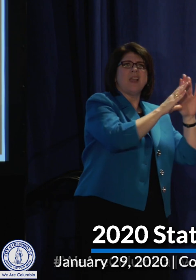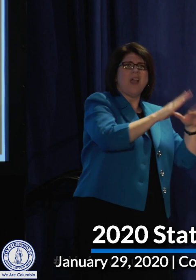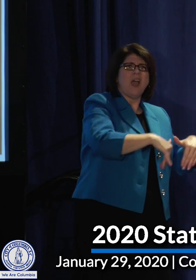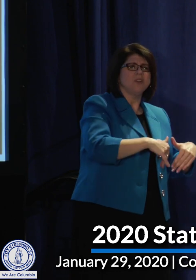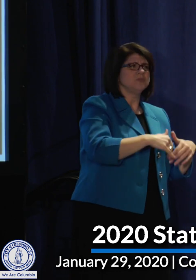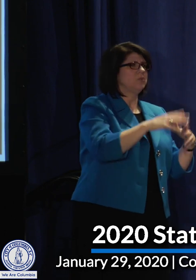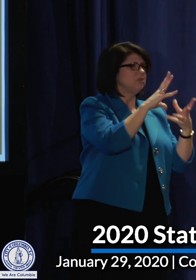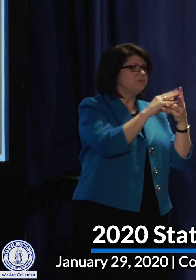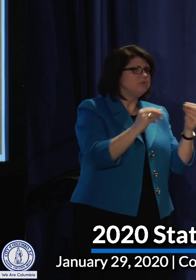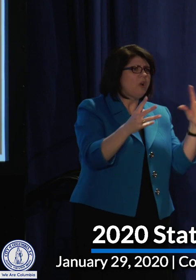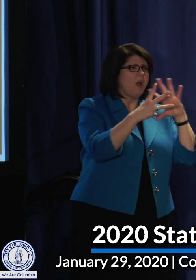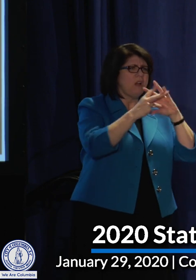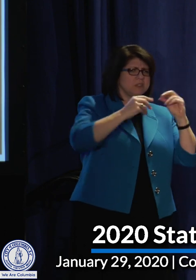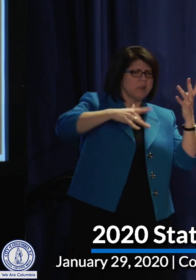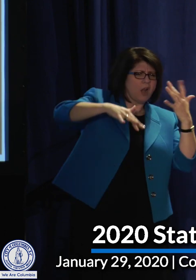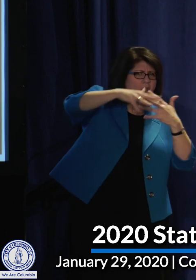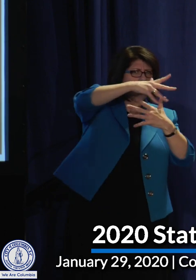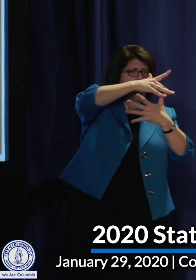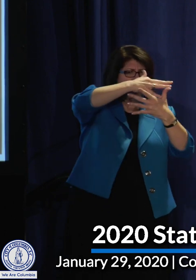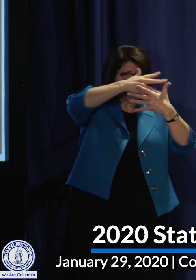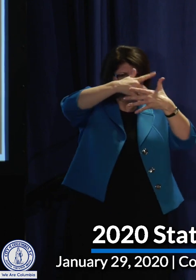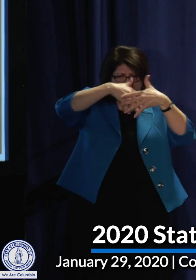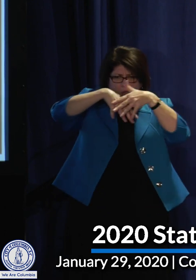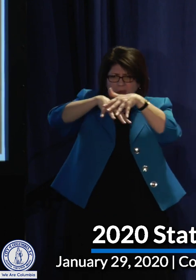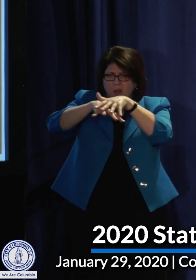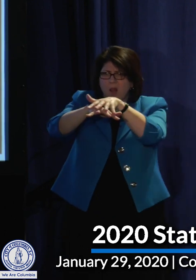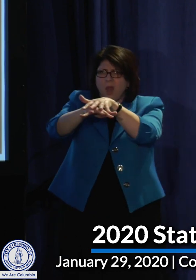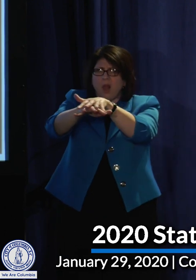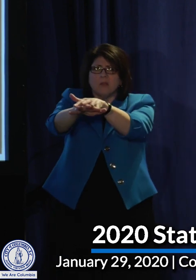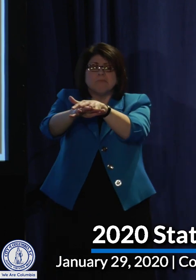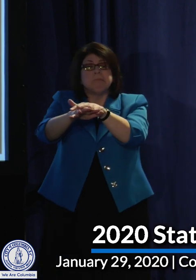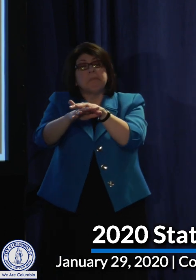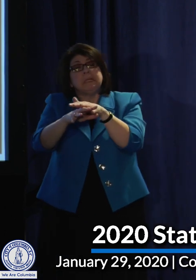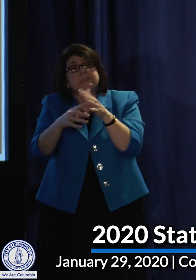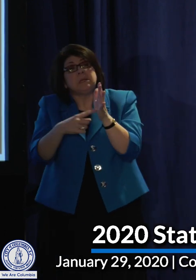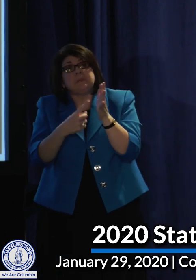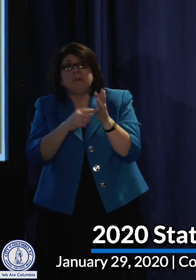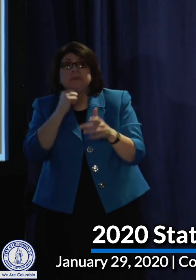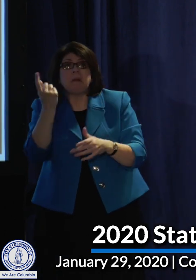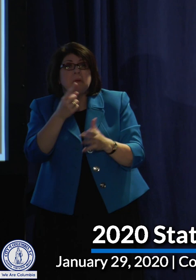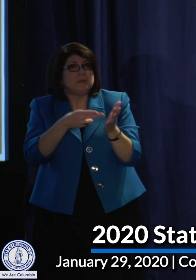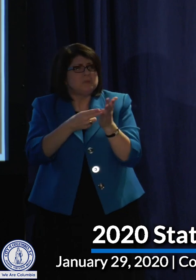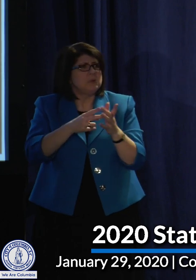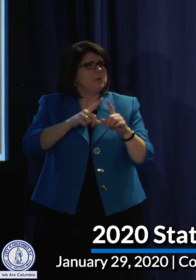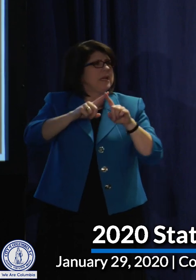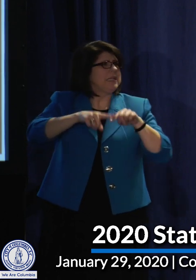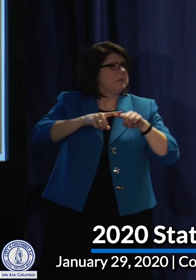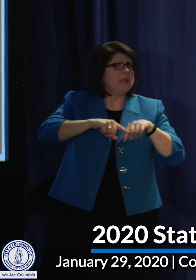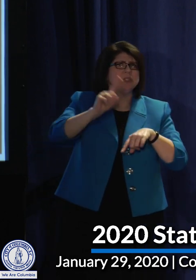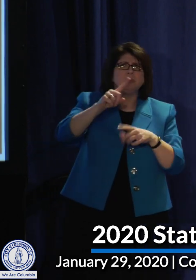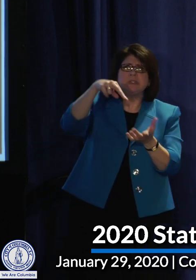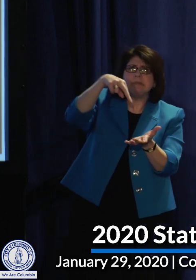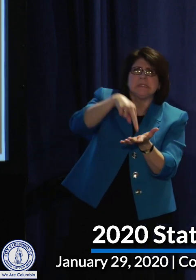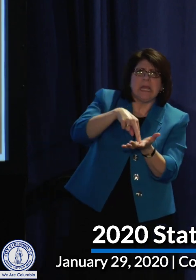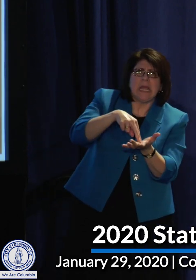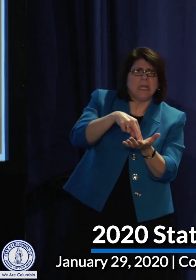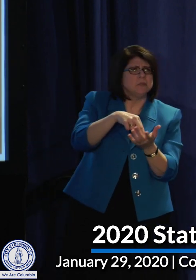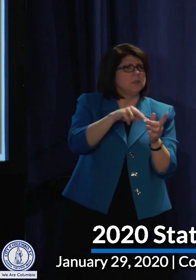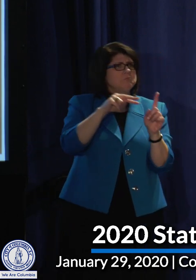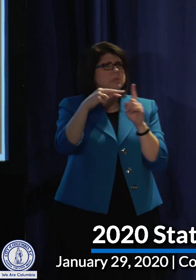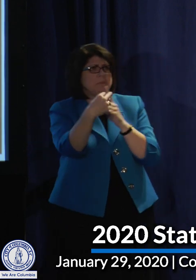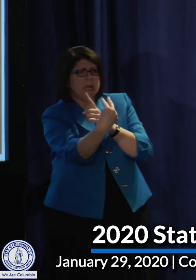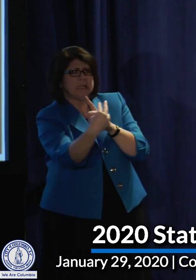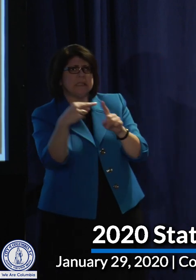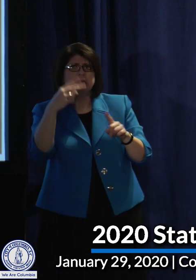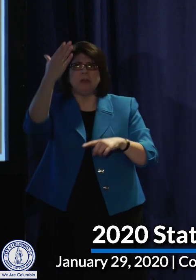into marble even when they're not quite true. It depends on where you stand, whether you are in front of the